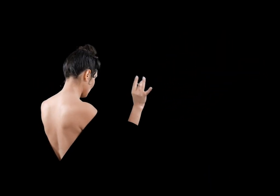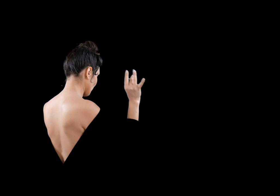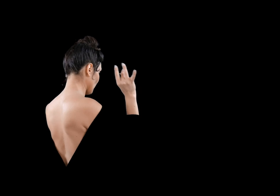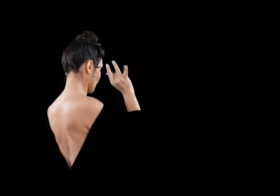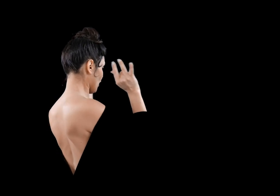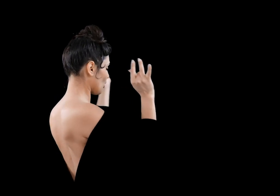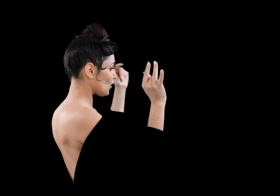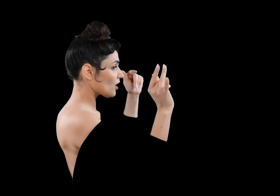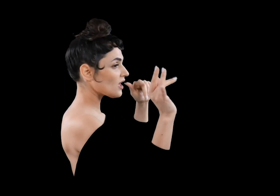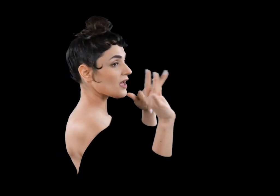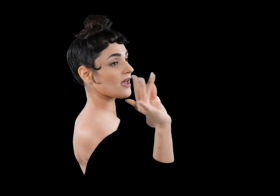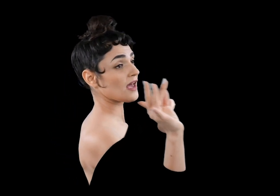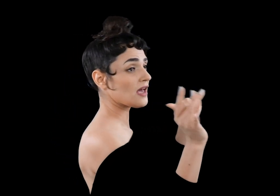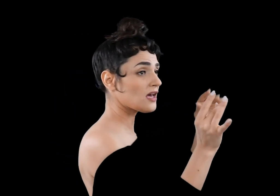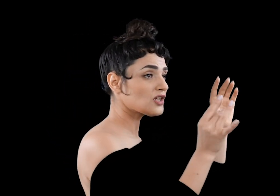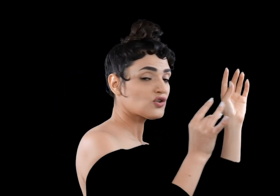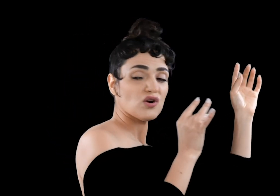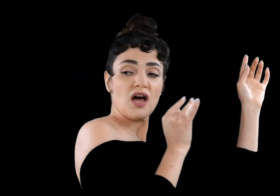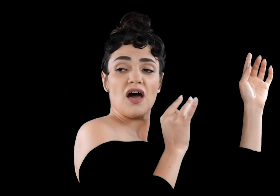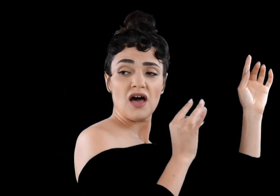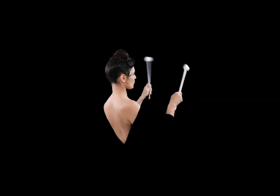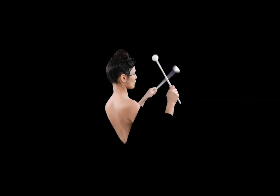offer and cries